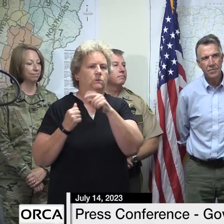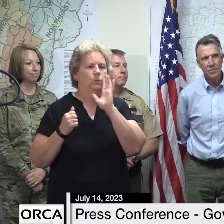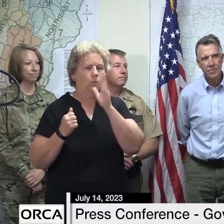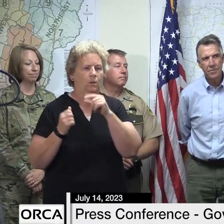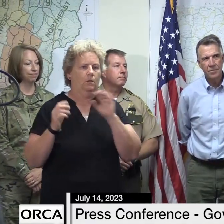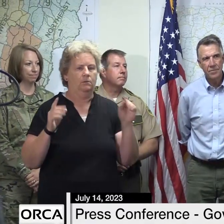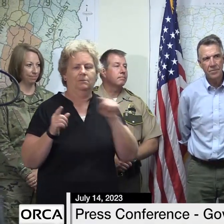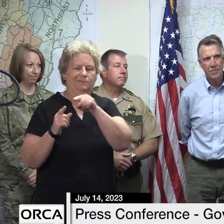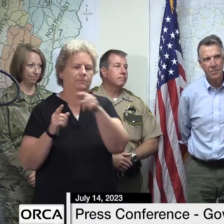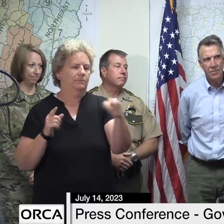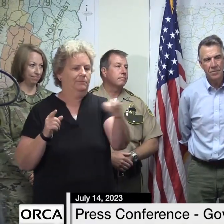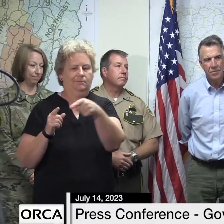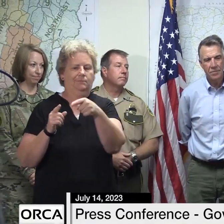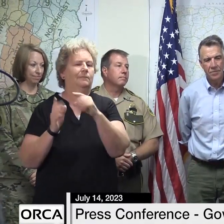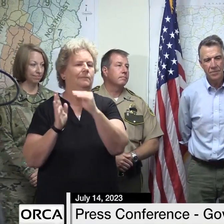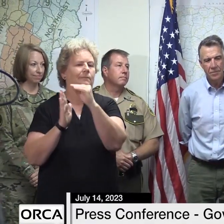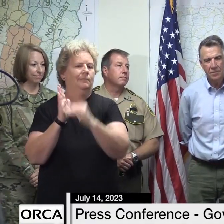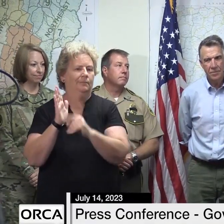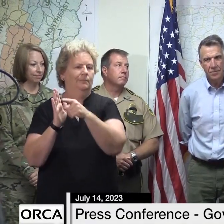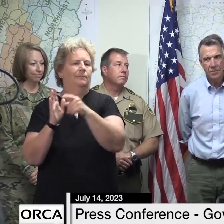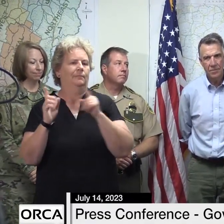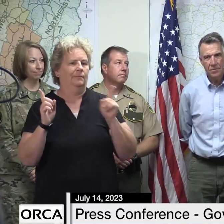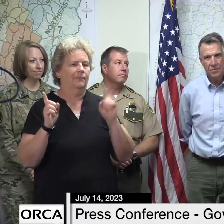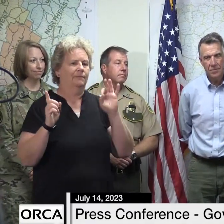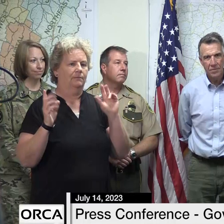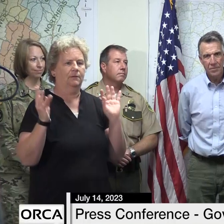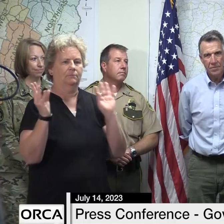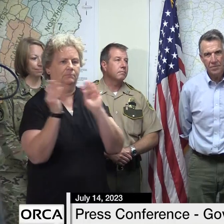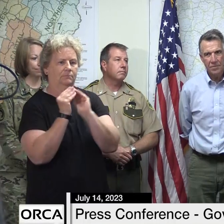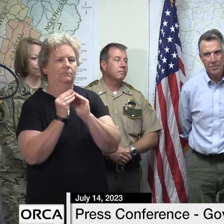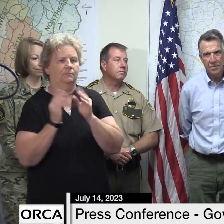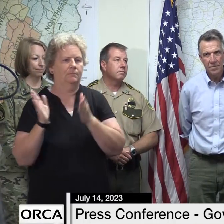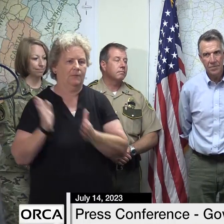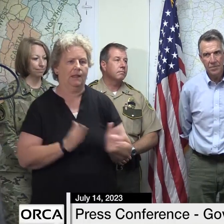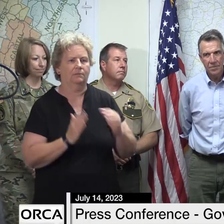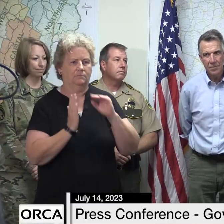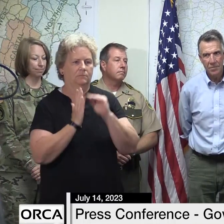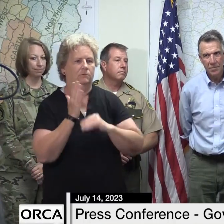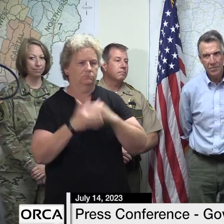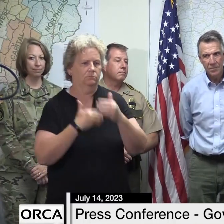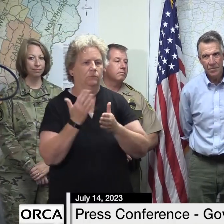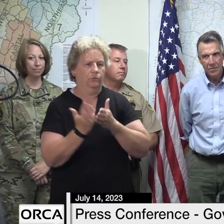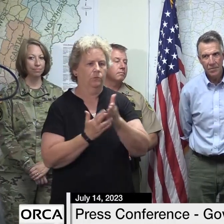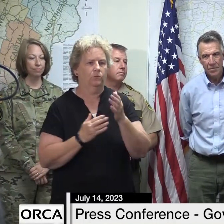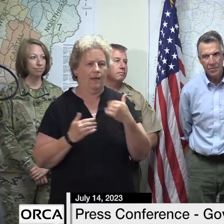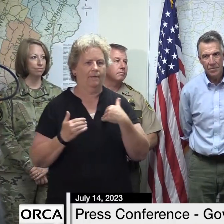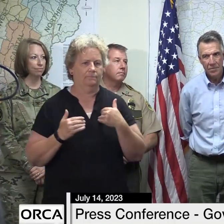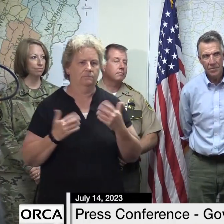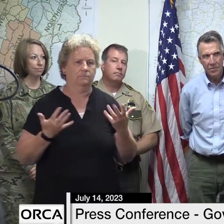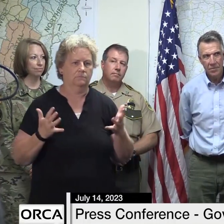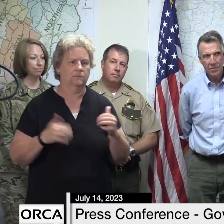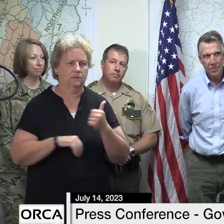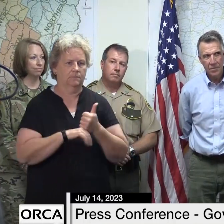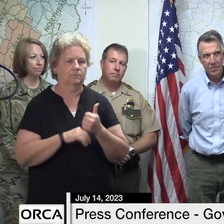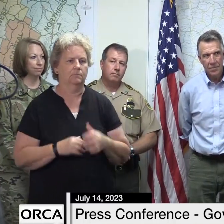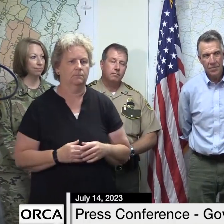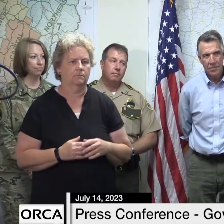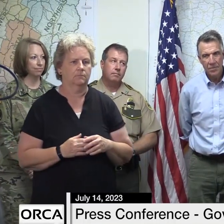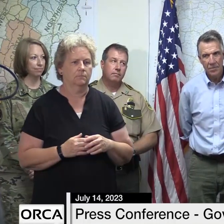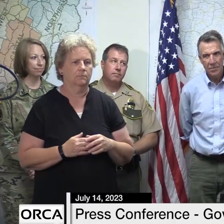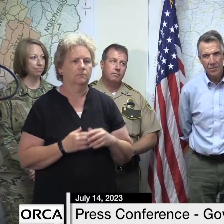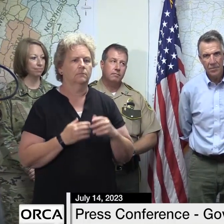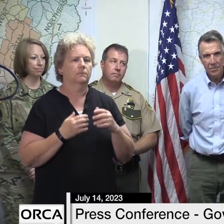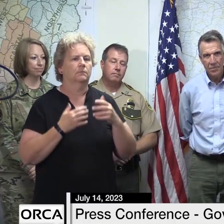the Vermont Department of Labor and go through that process. So that's a separate fund that's set up for them?